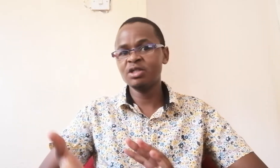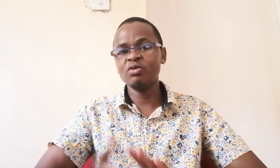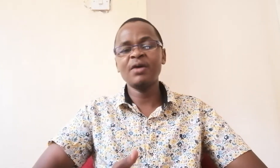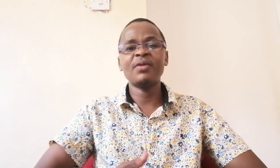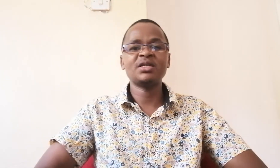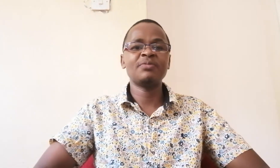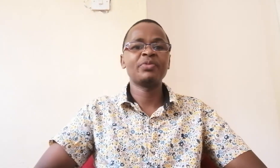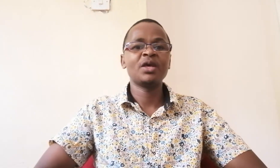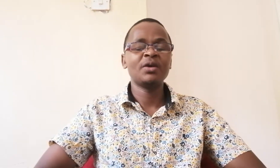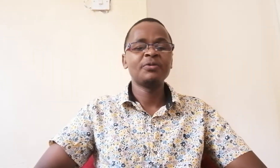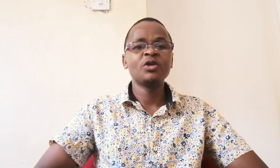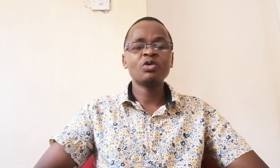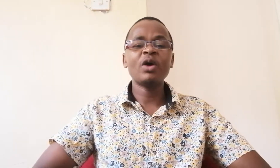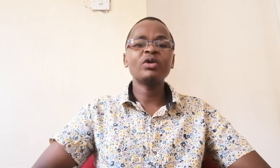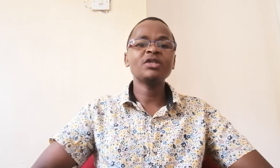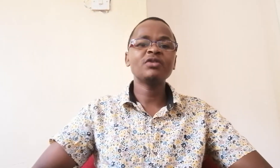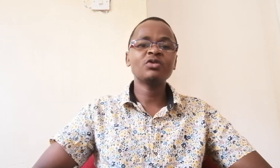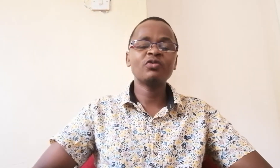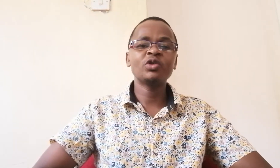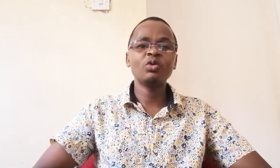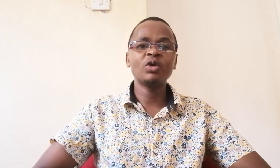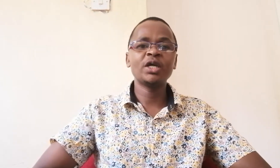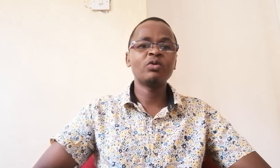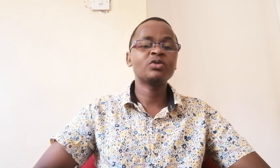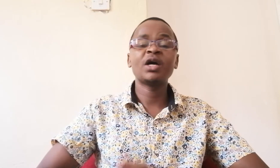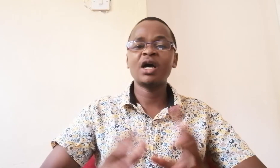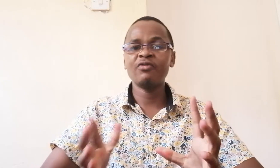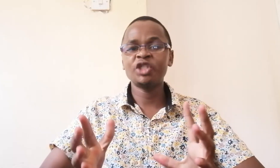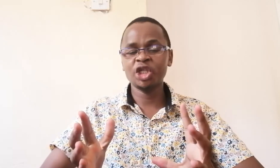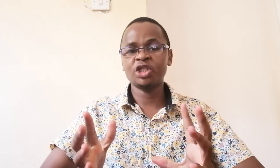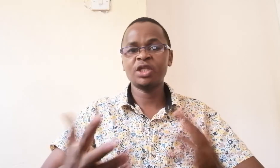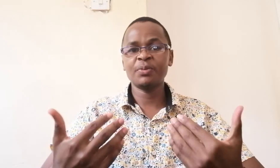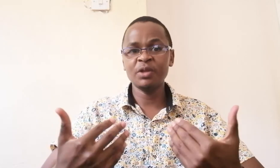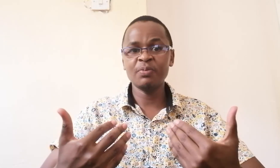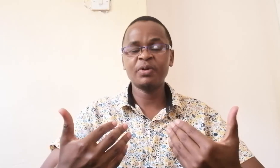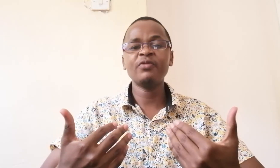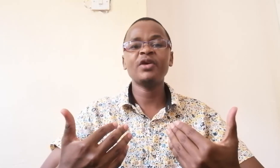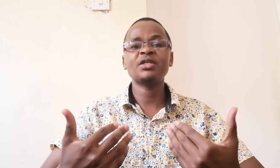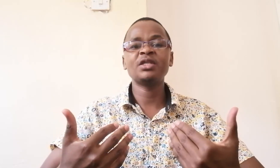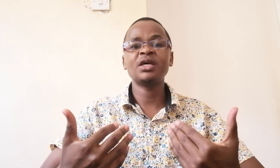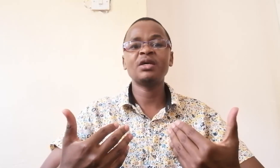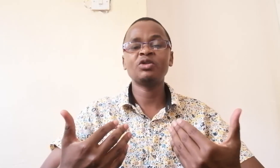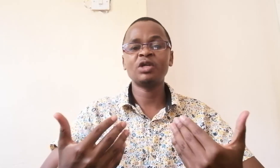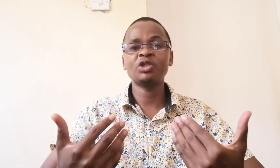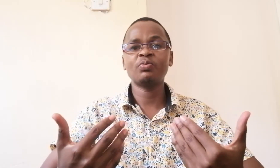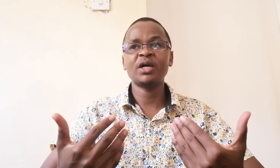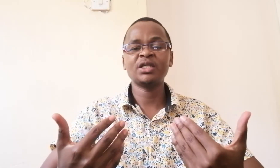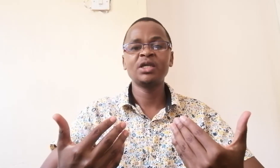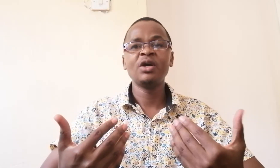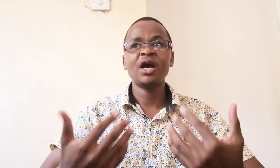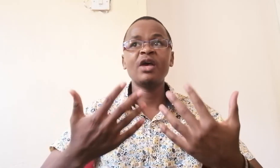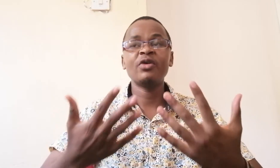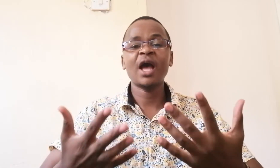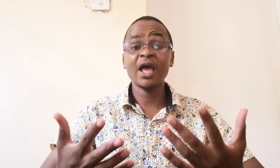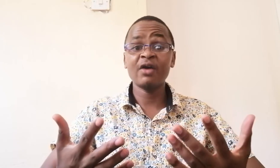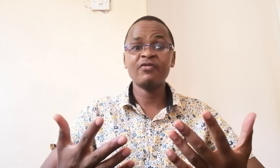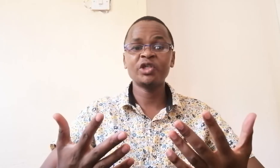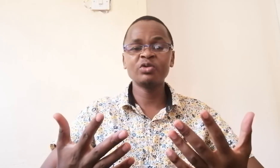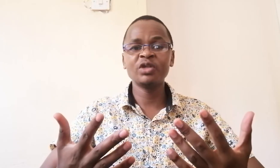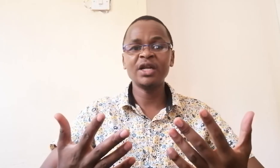to numbers. So I want us first of all to look at what we have checked in the introduction part. I have shown you the